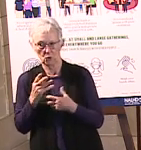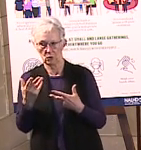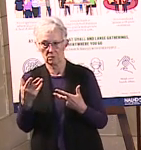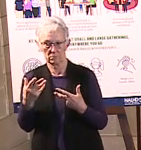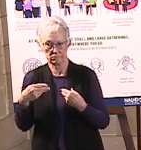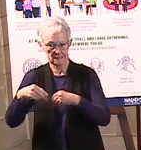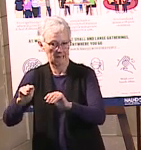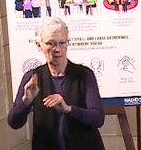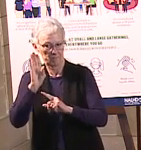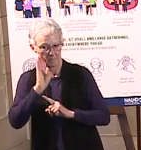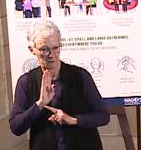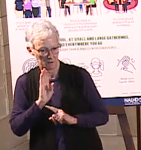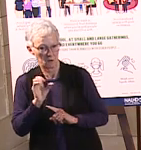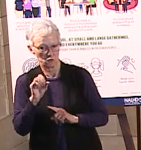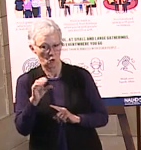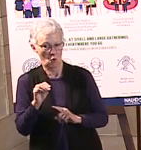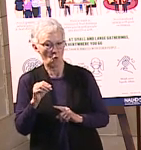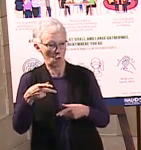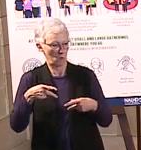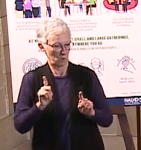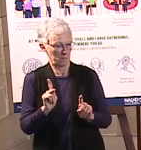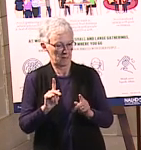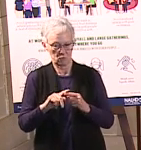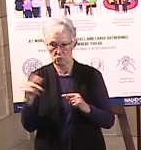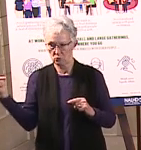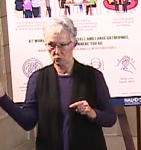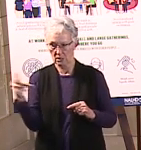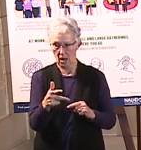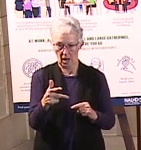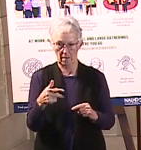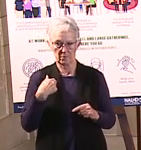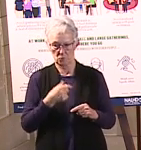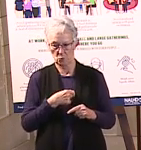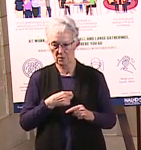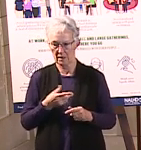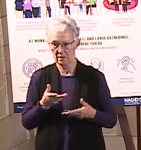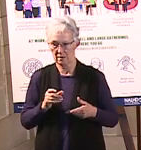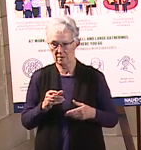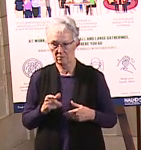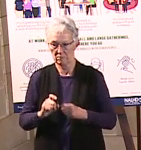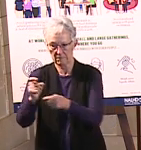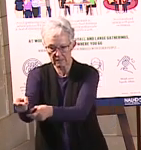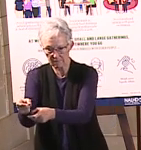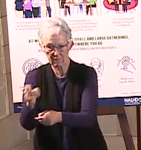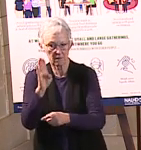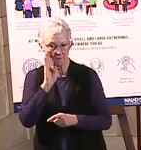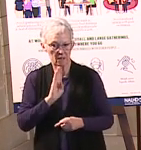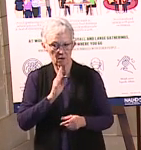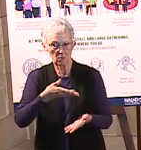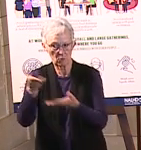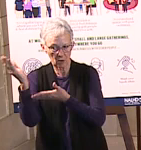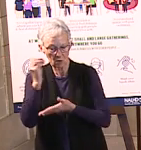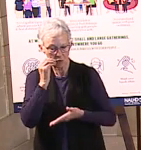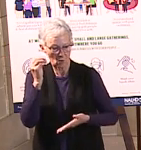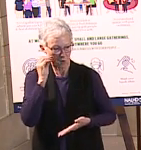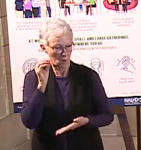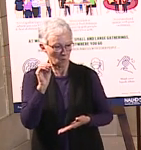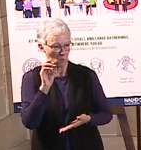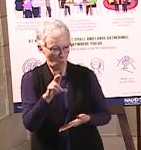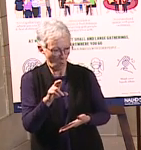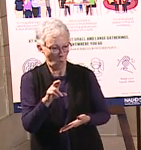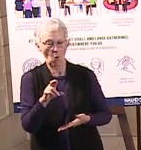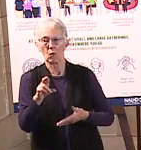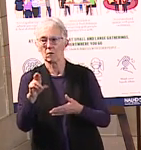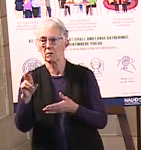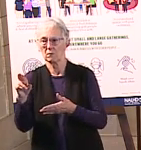options, are our only outlets for sales. And our main focus really as businesses is we want to stay open and do business,